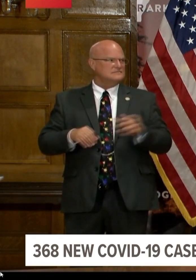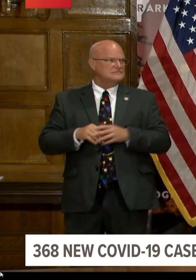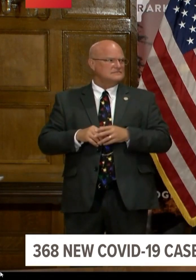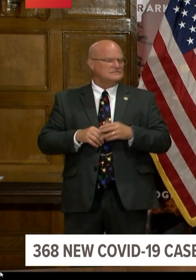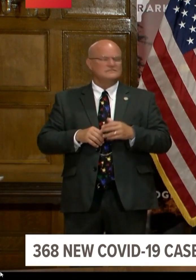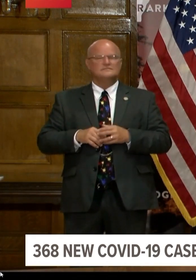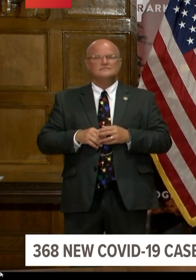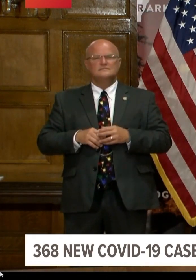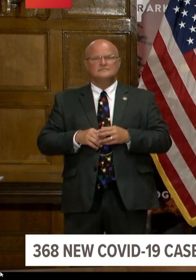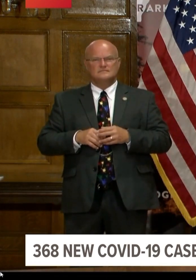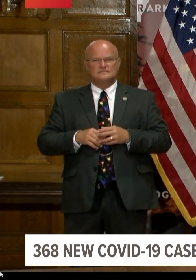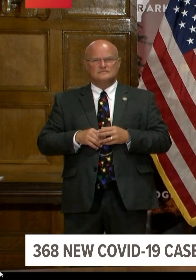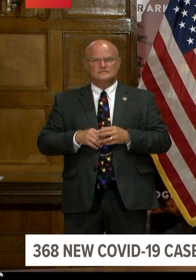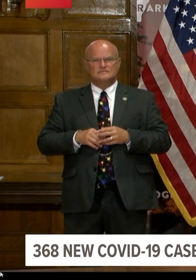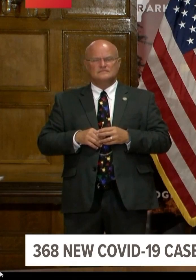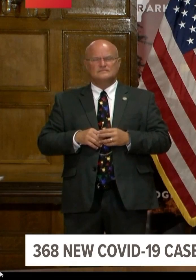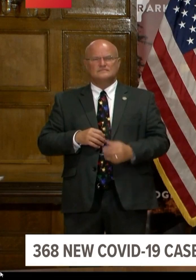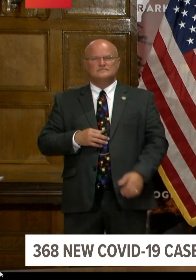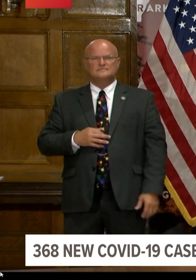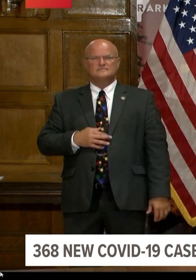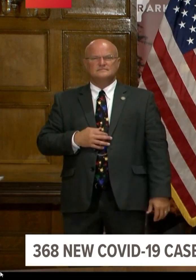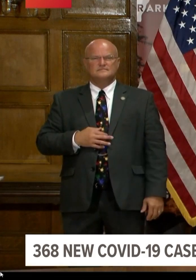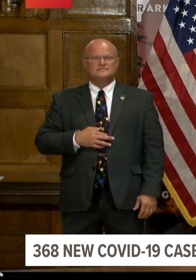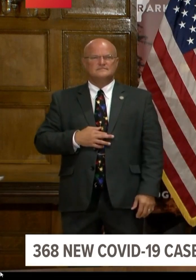believe the testing time.